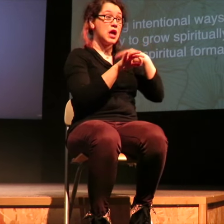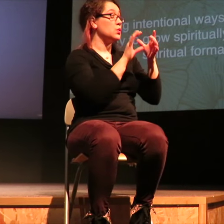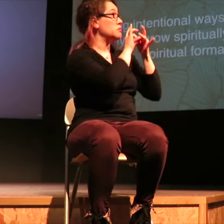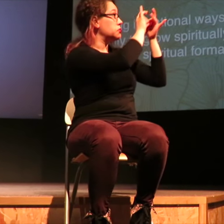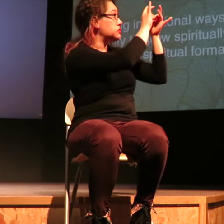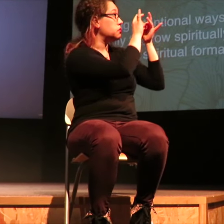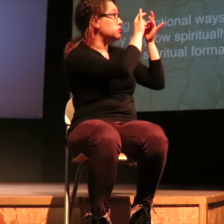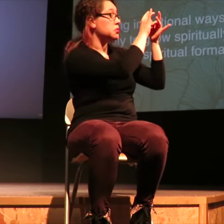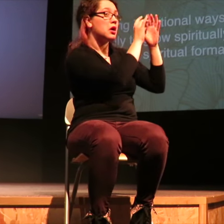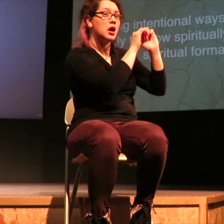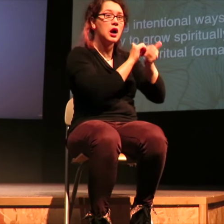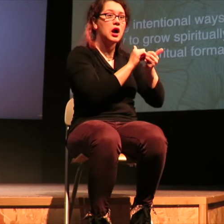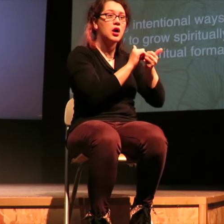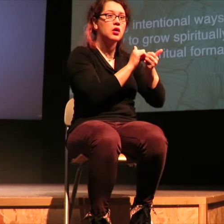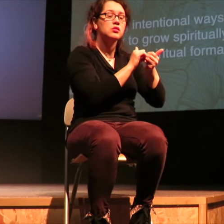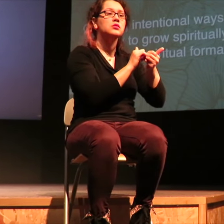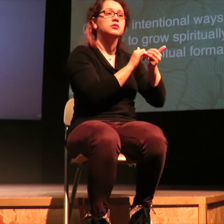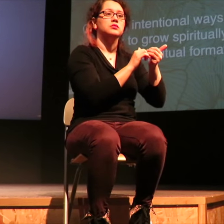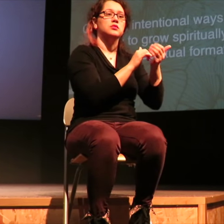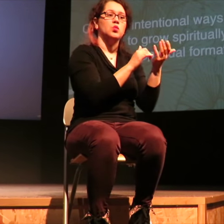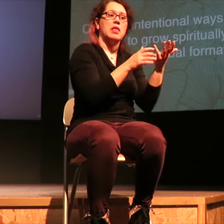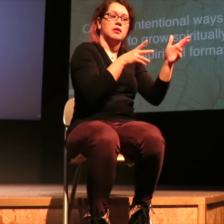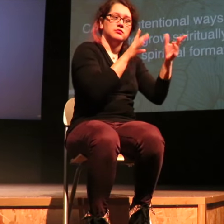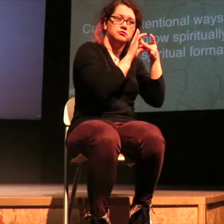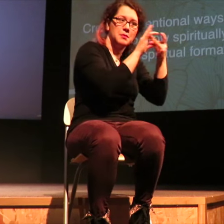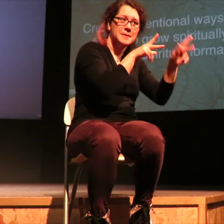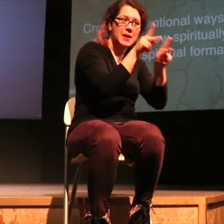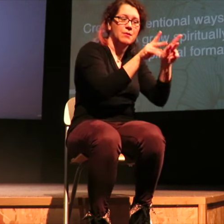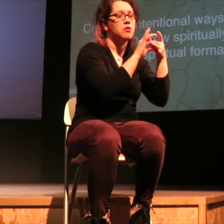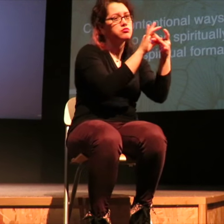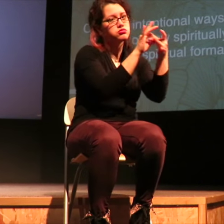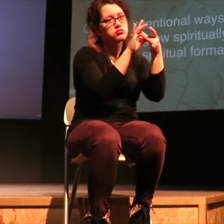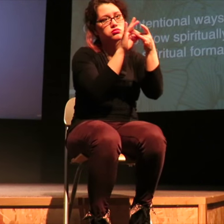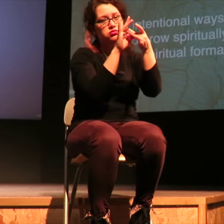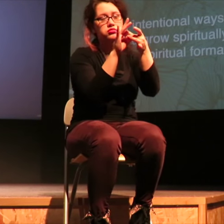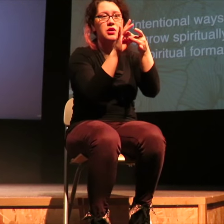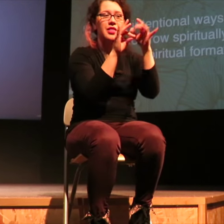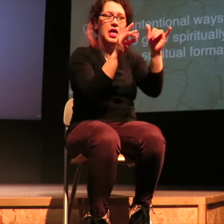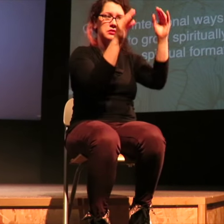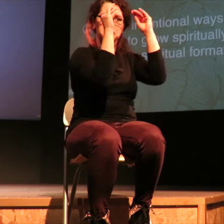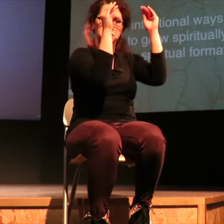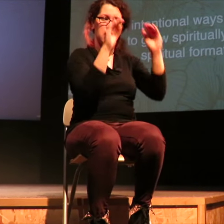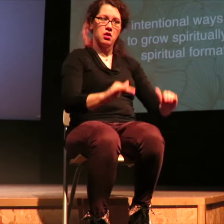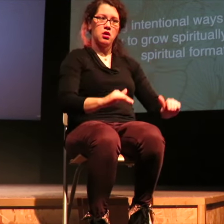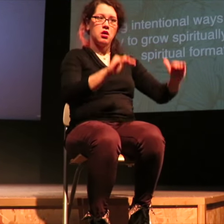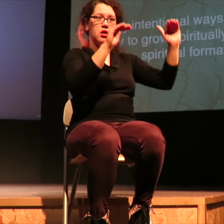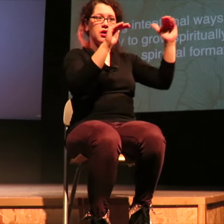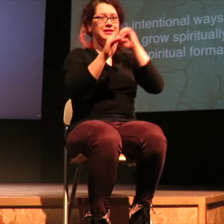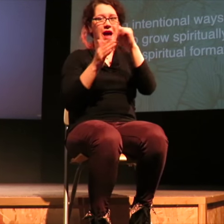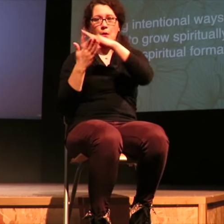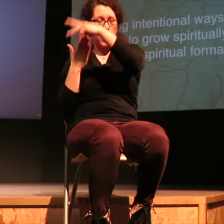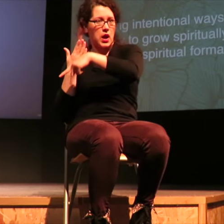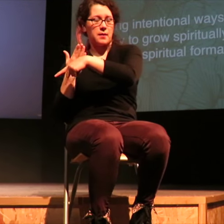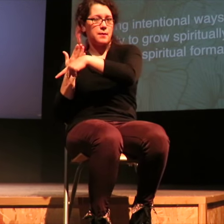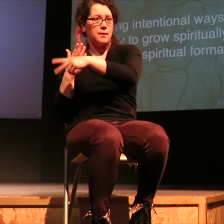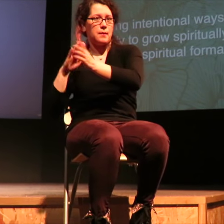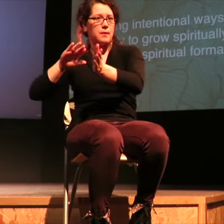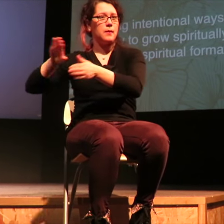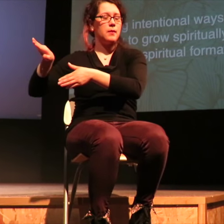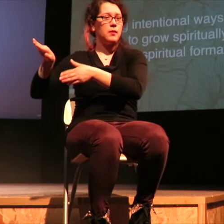not necessarily programs. And so what we've done is we've got these 4 chairs. These 4 chairs are kind of like